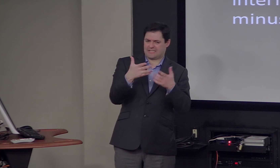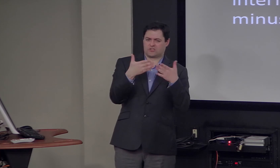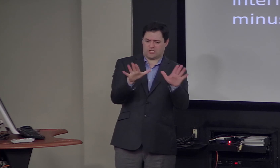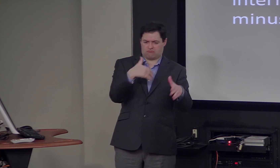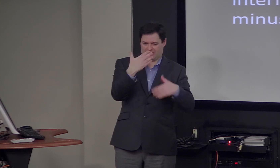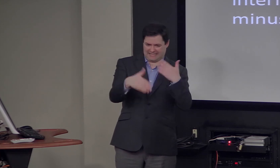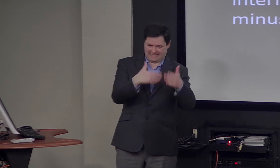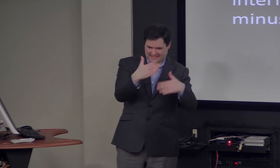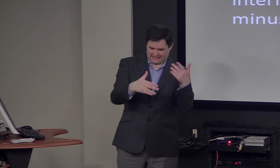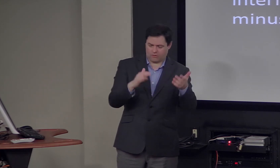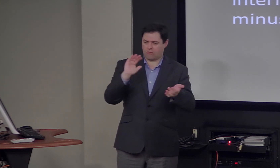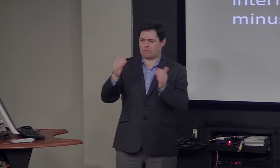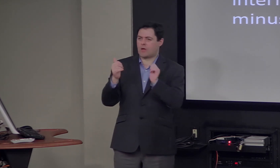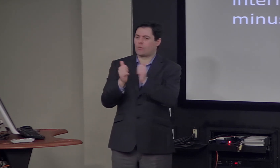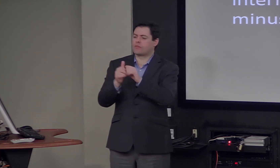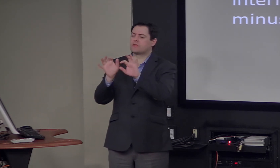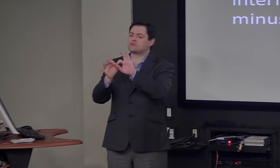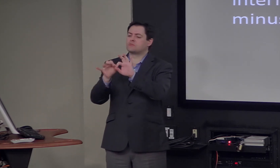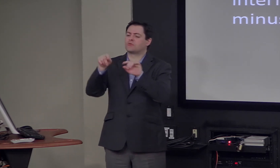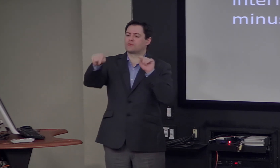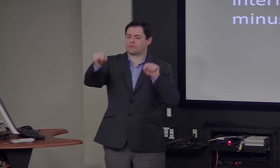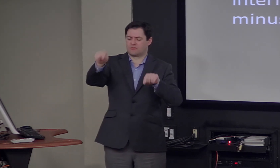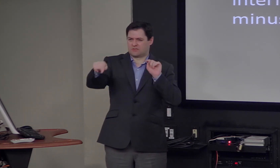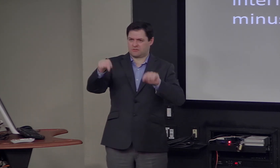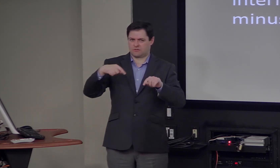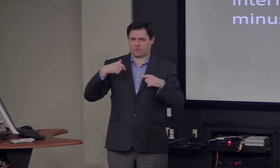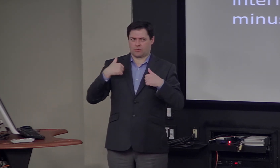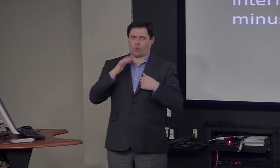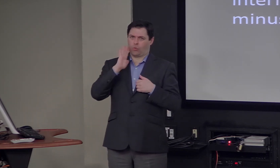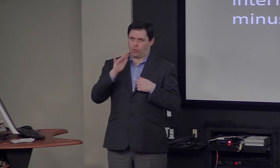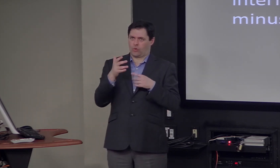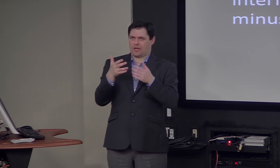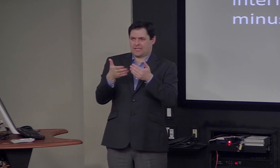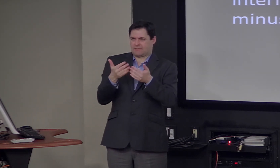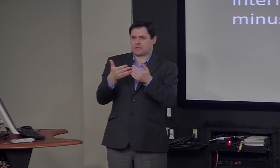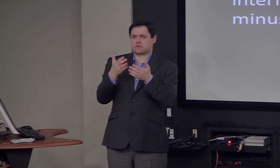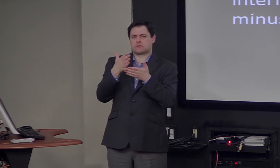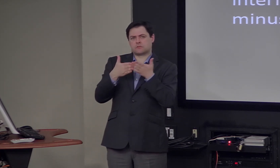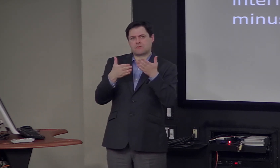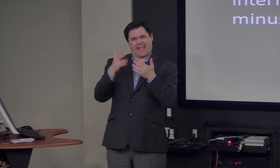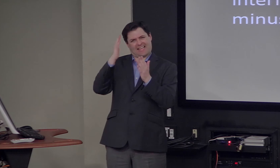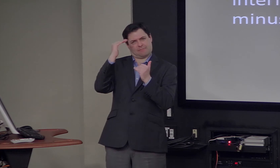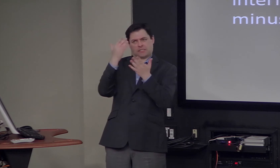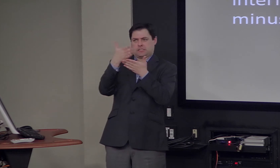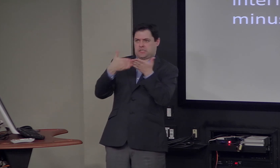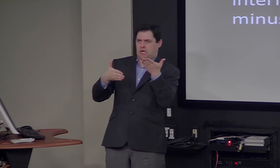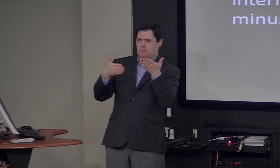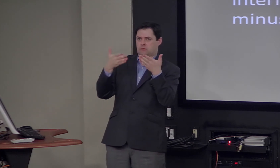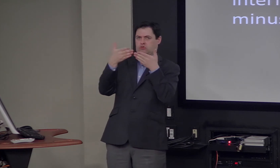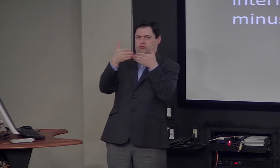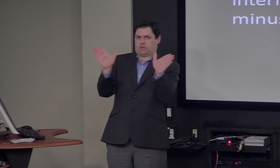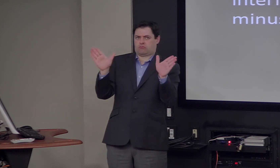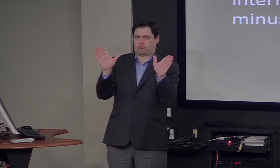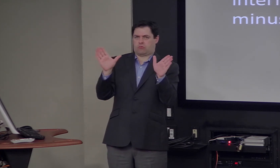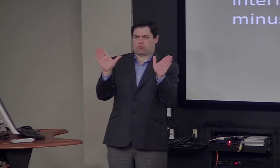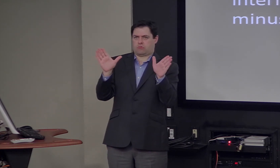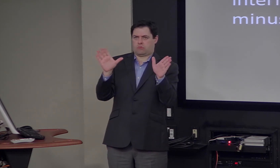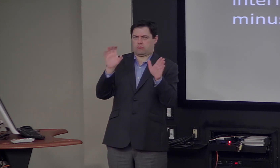So we're looking at students who were in the process of learning BSL and compared them with our expert interpreter group. We would expect there to